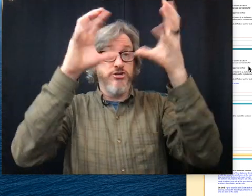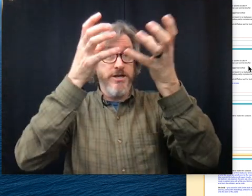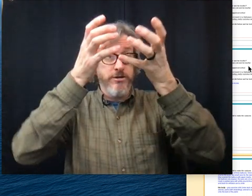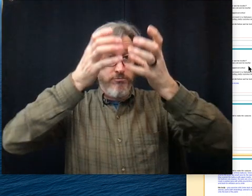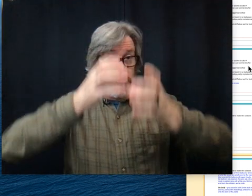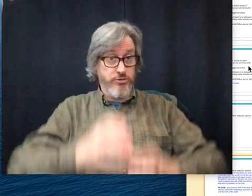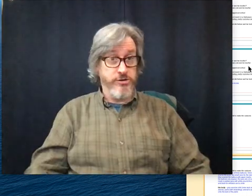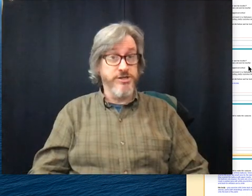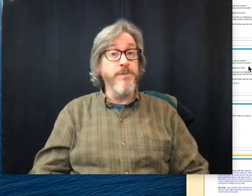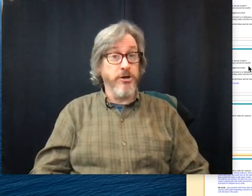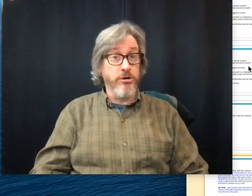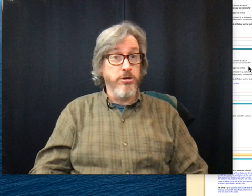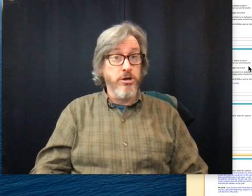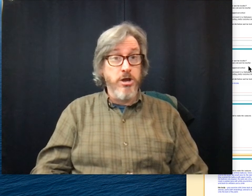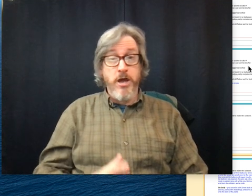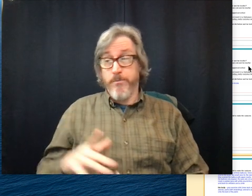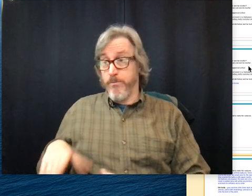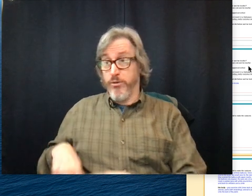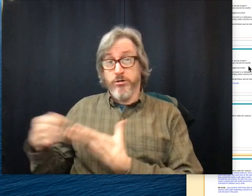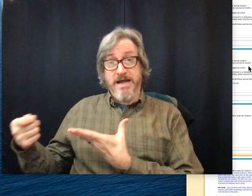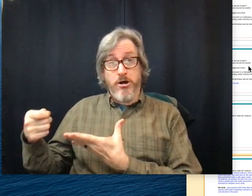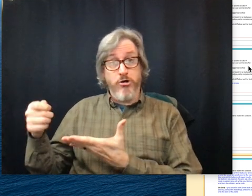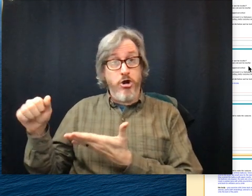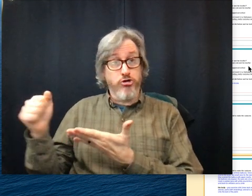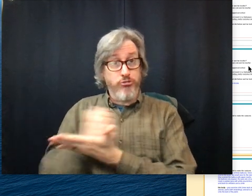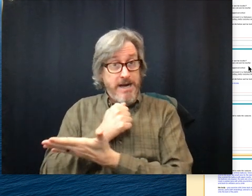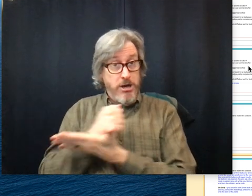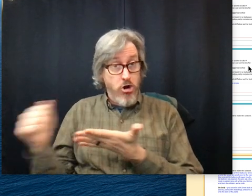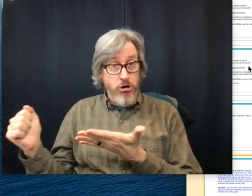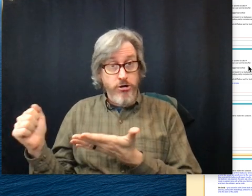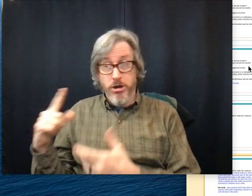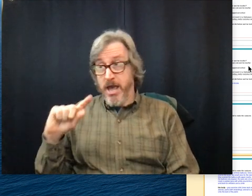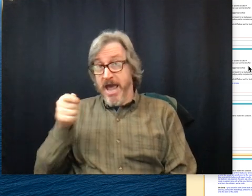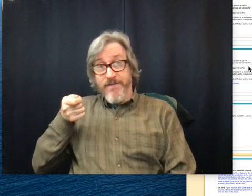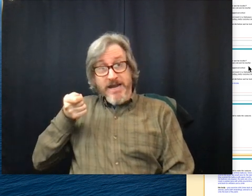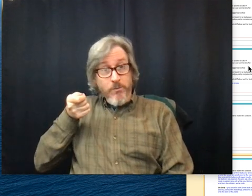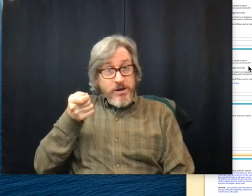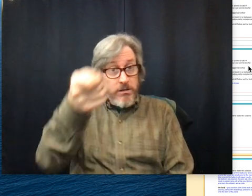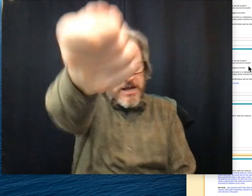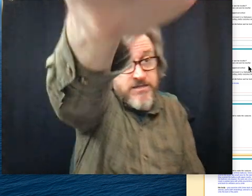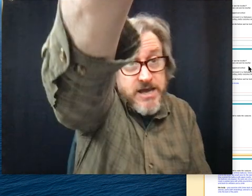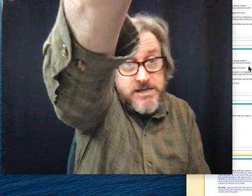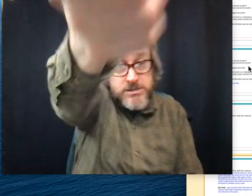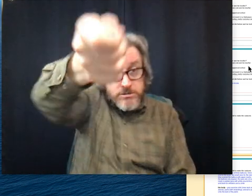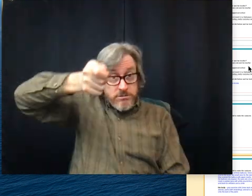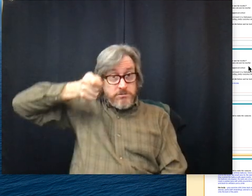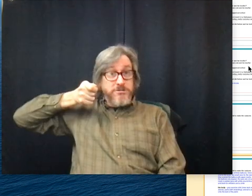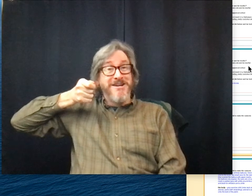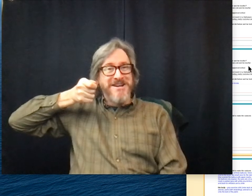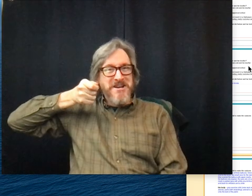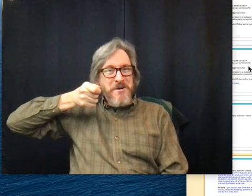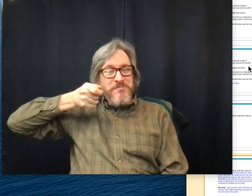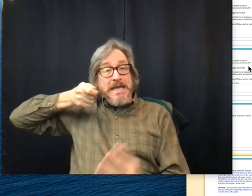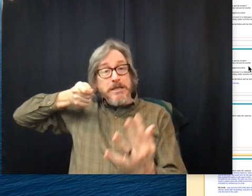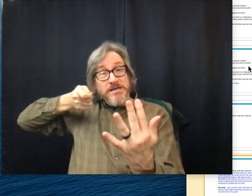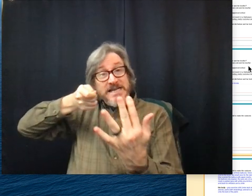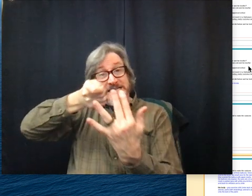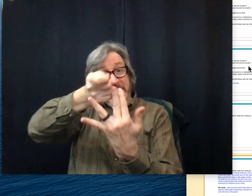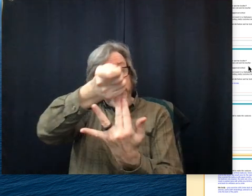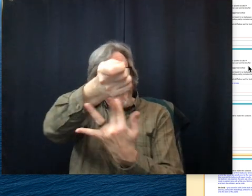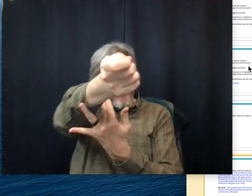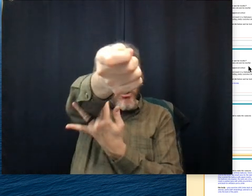and did, here's the meter, pulled out a credit card, and then he went like this. He